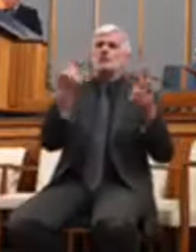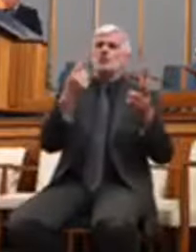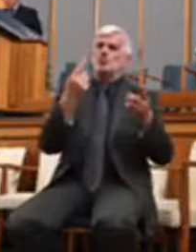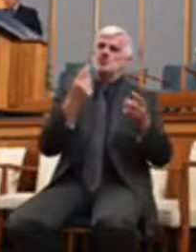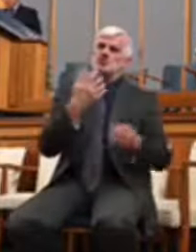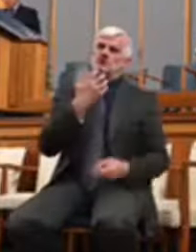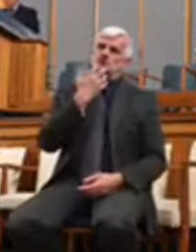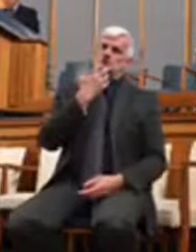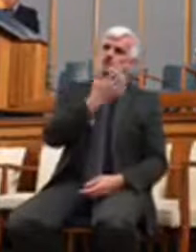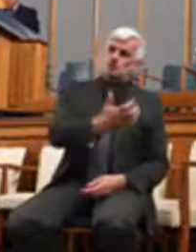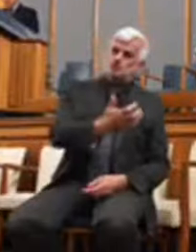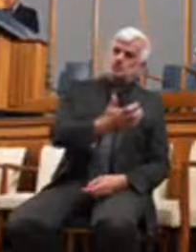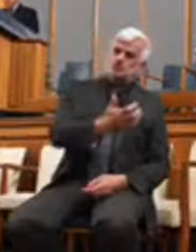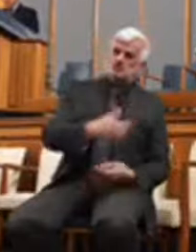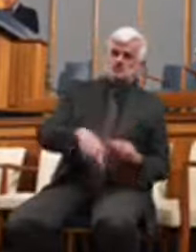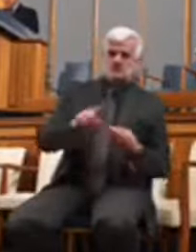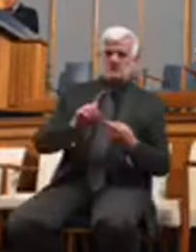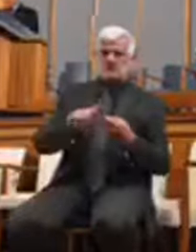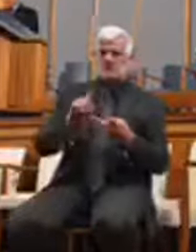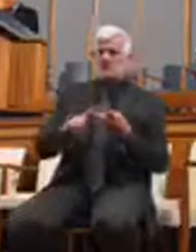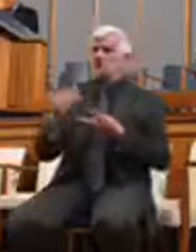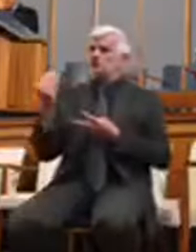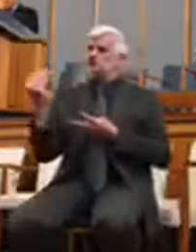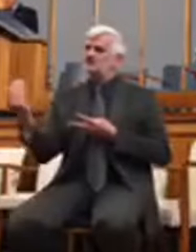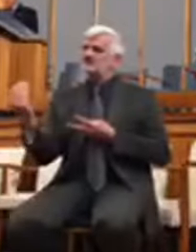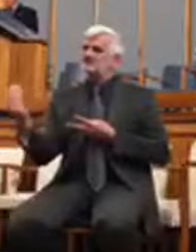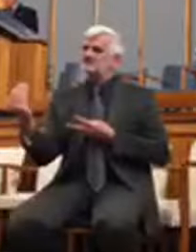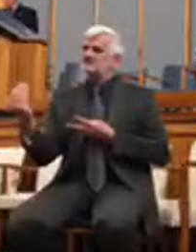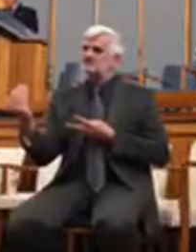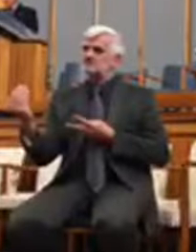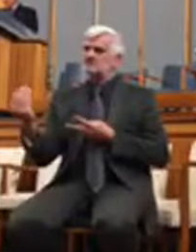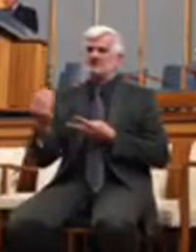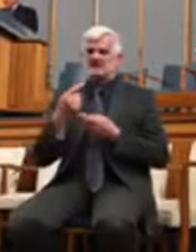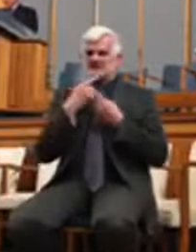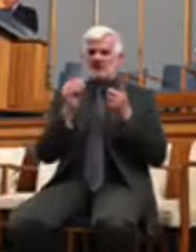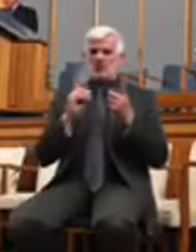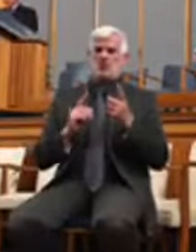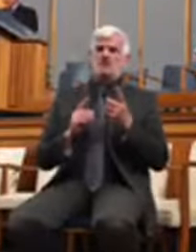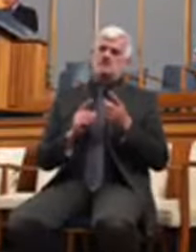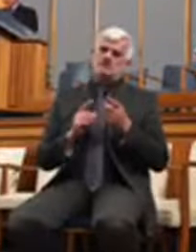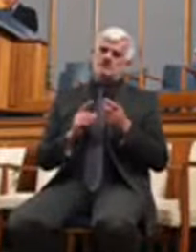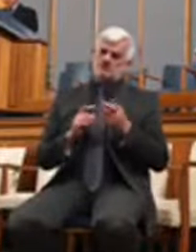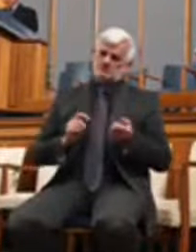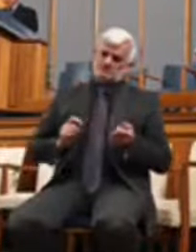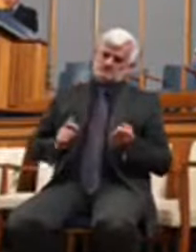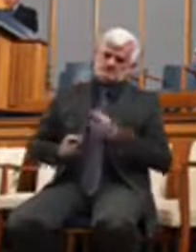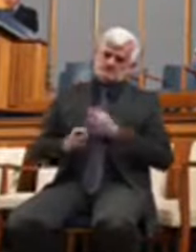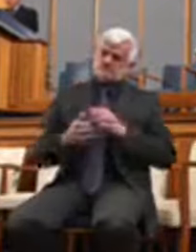repentance toward God and faith toward our Lord Jesus Christ.